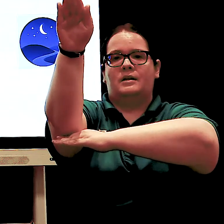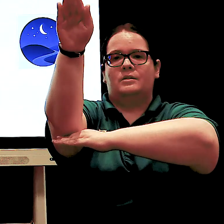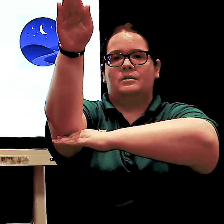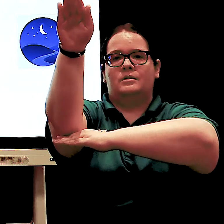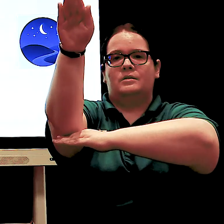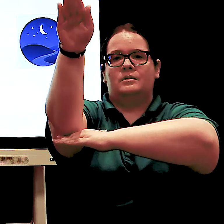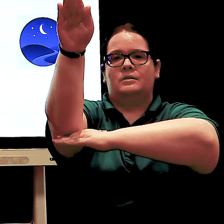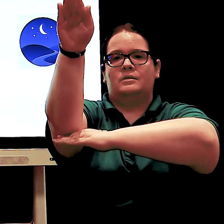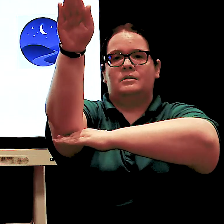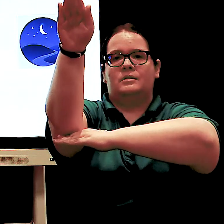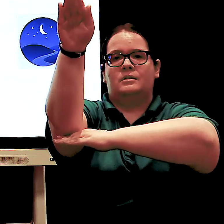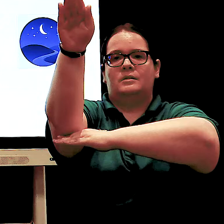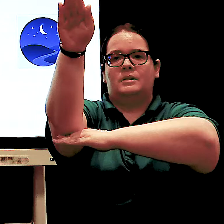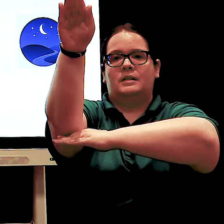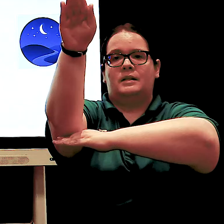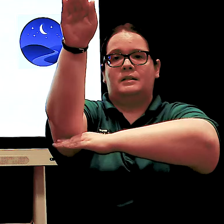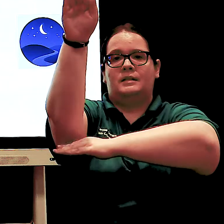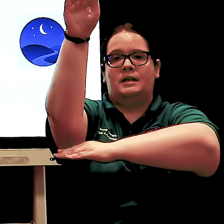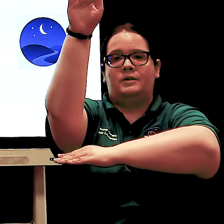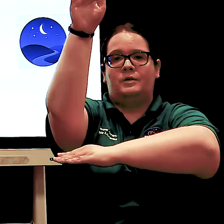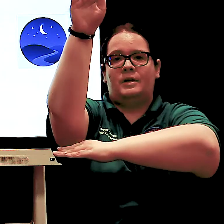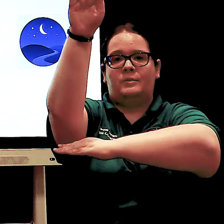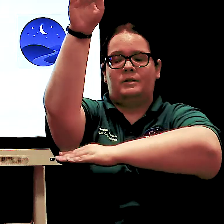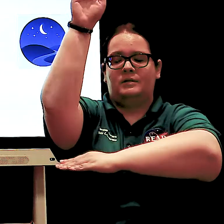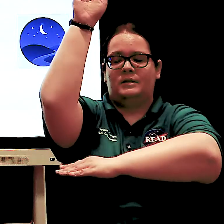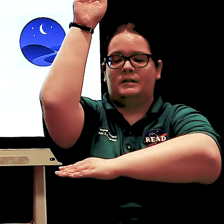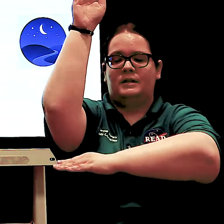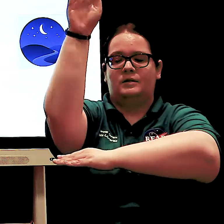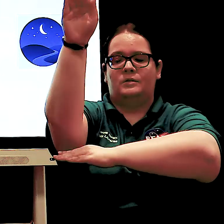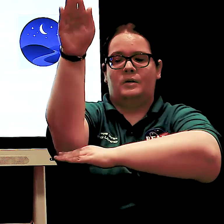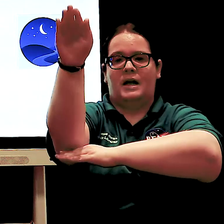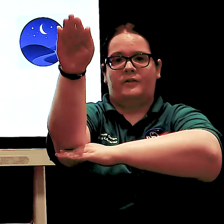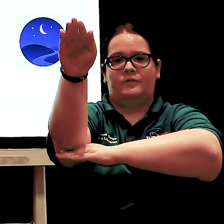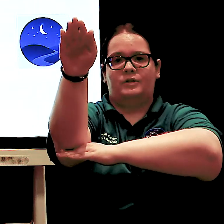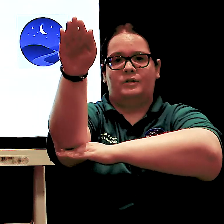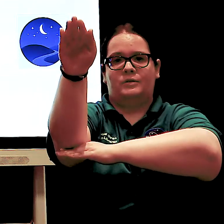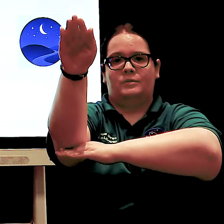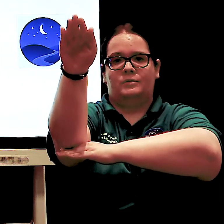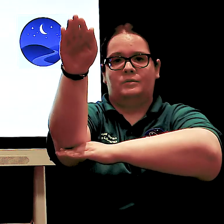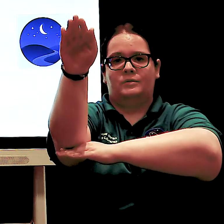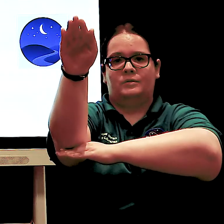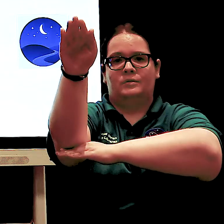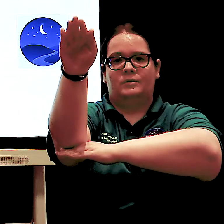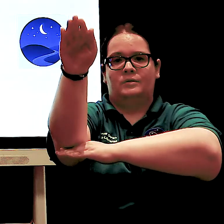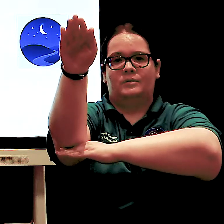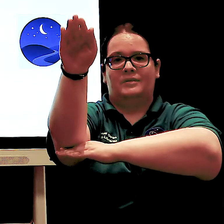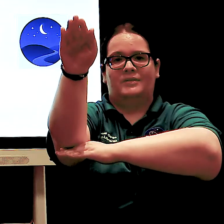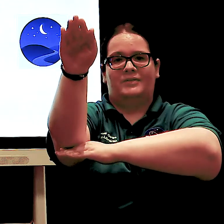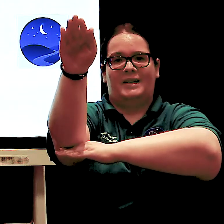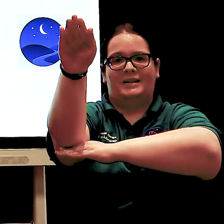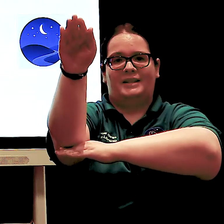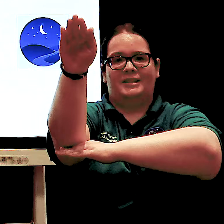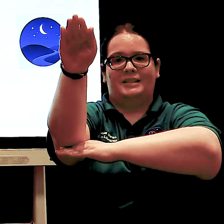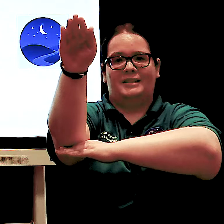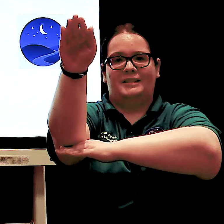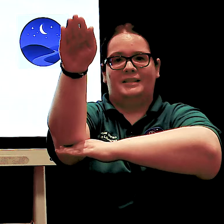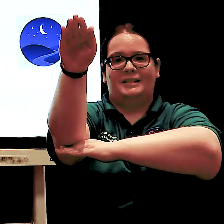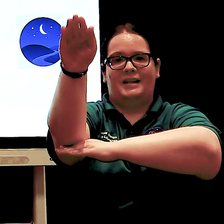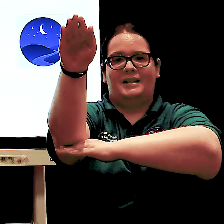angle. Can you do that one? Let's see. Afternoon. Very good. And then let's